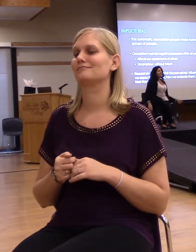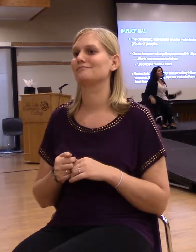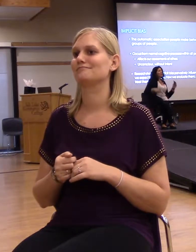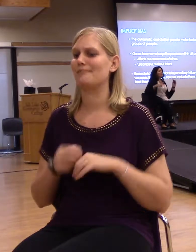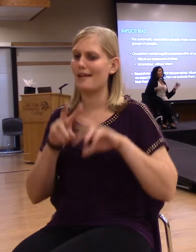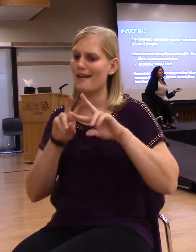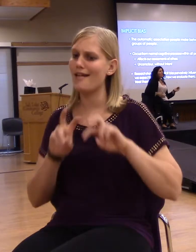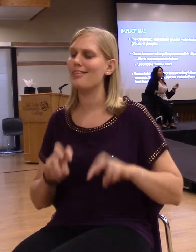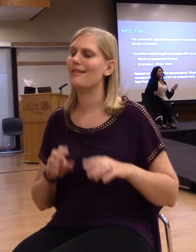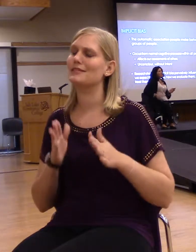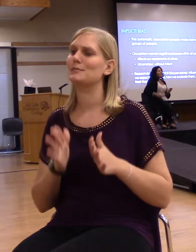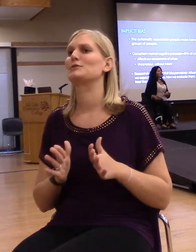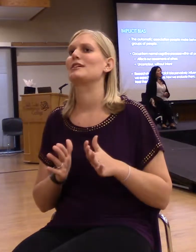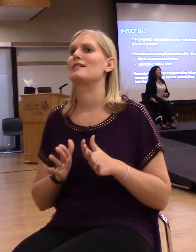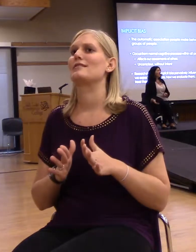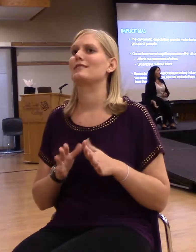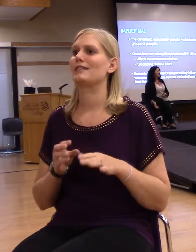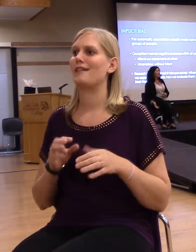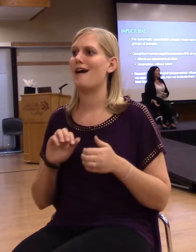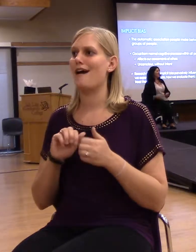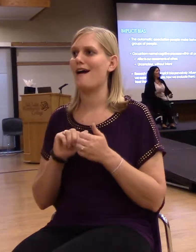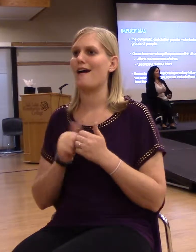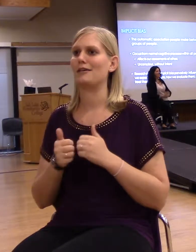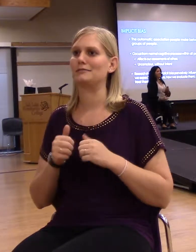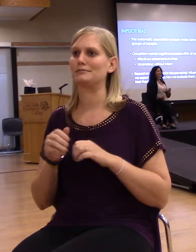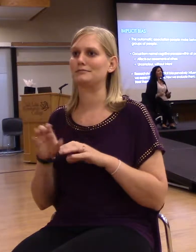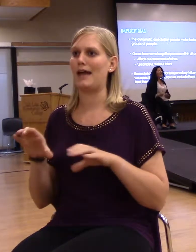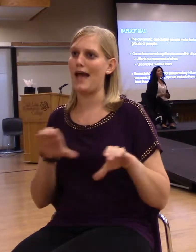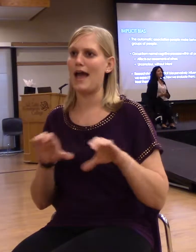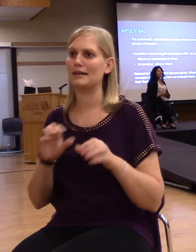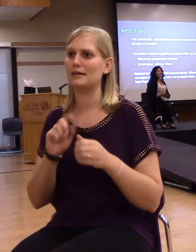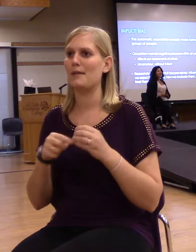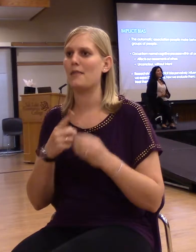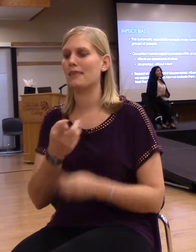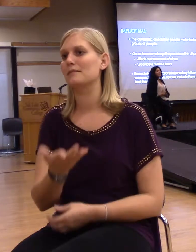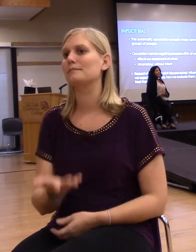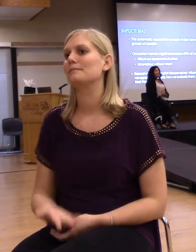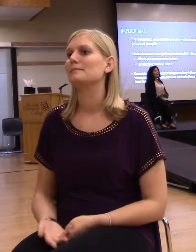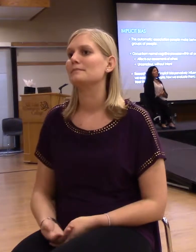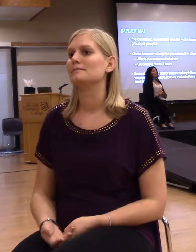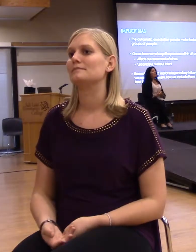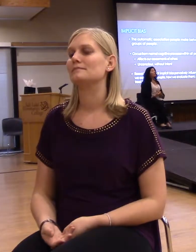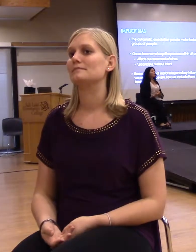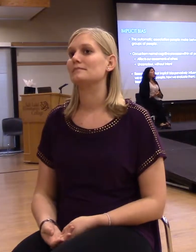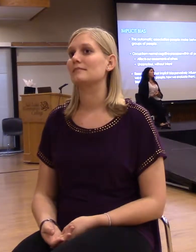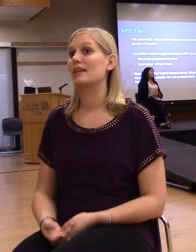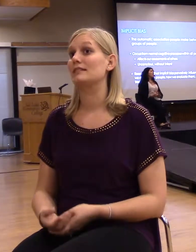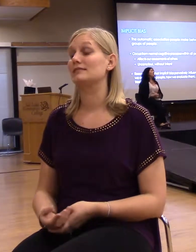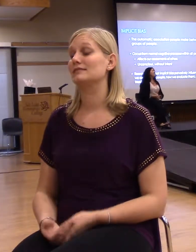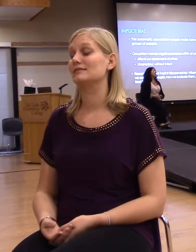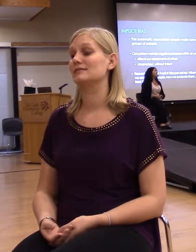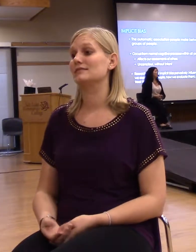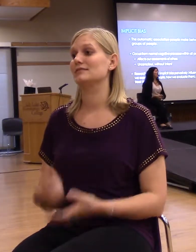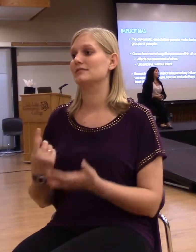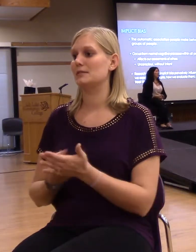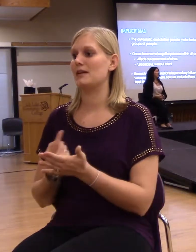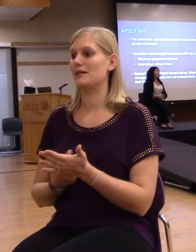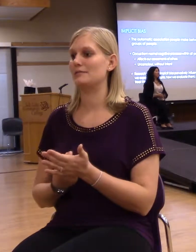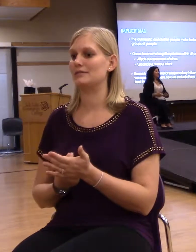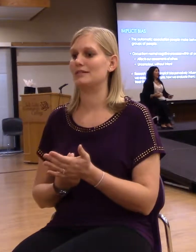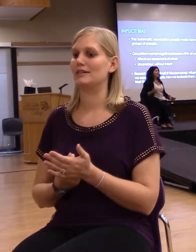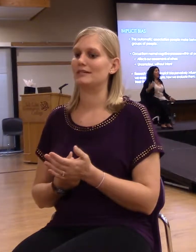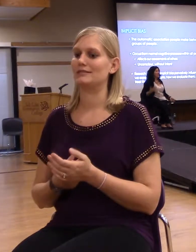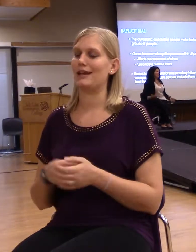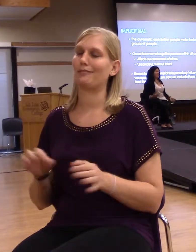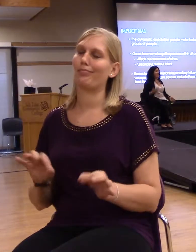see that there are both personal and professional implications to understanding bias. Some of us are in formal roles where we must evaluate